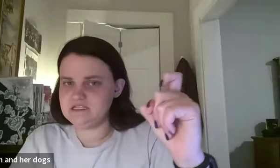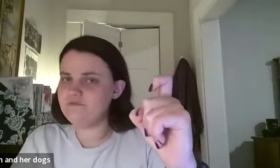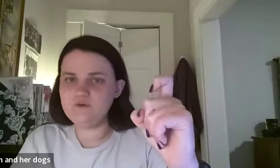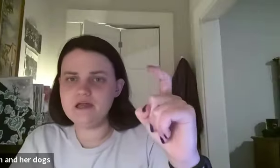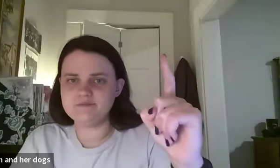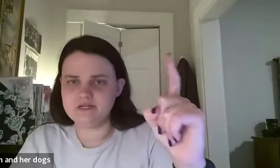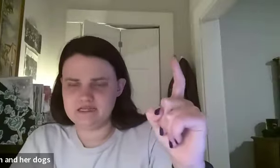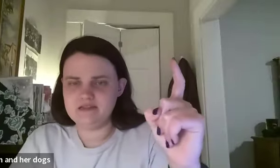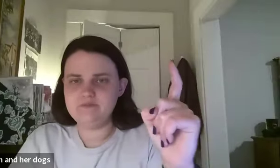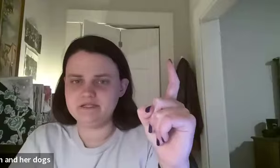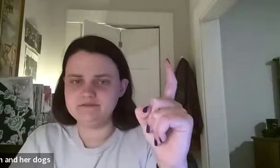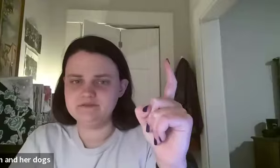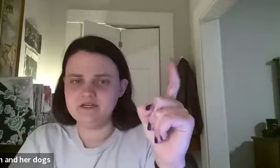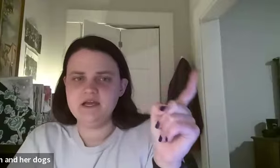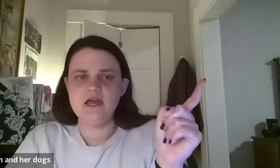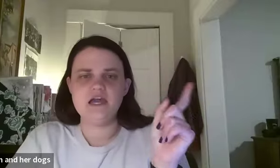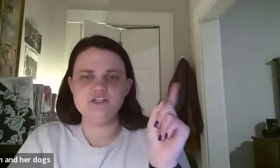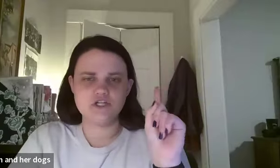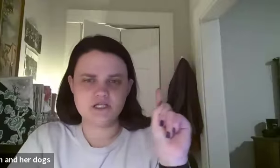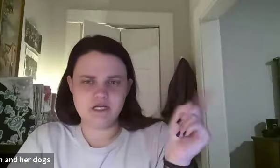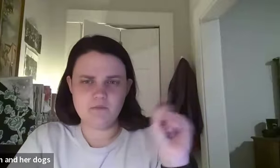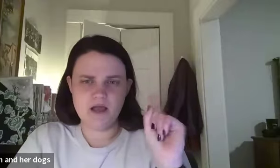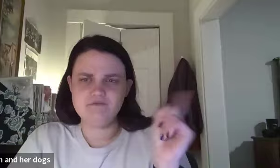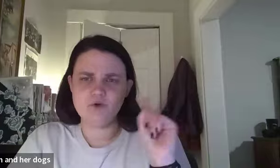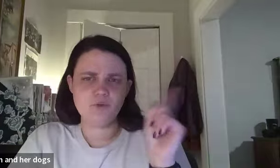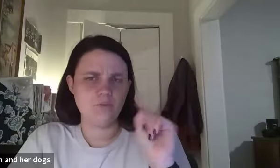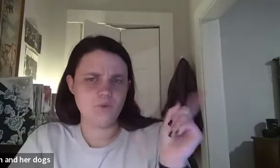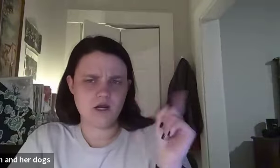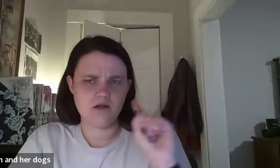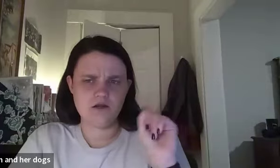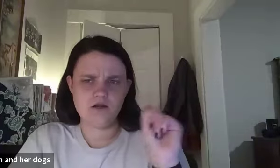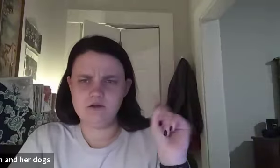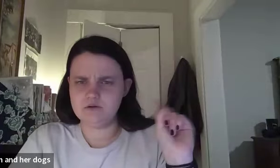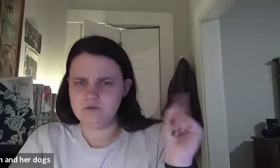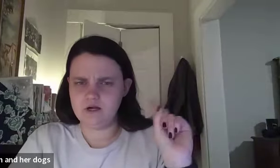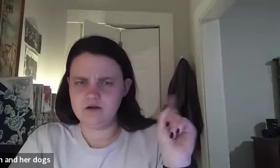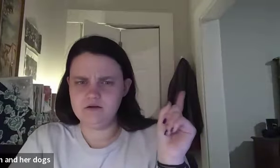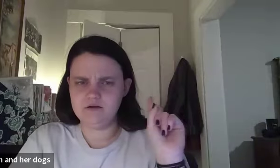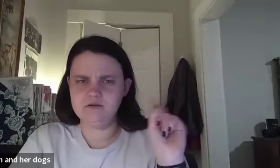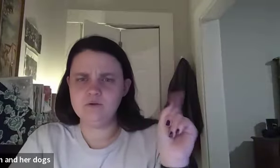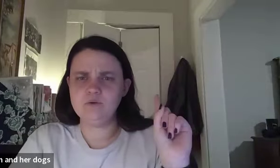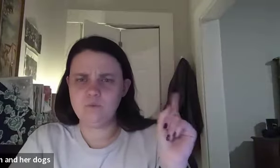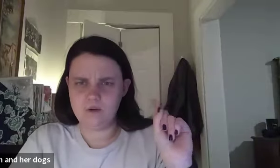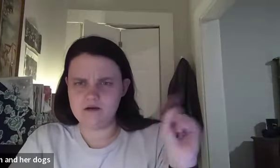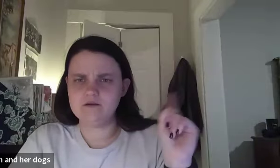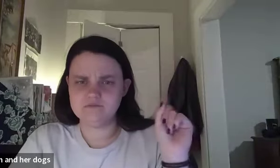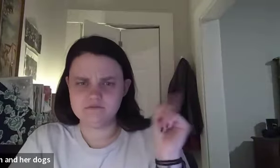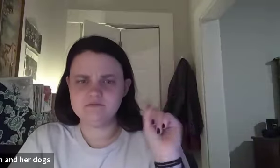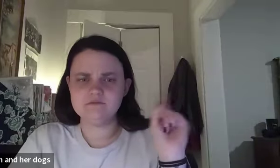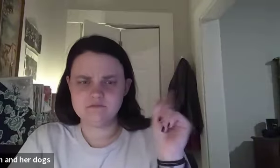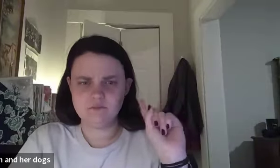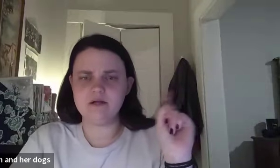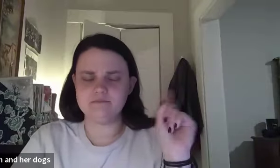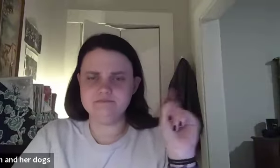not a full X, but it's slightly bent. And you're going to go back and forth. Where, where, where.